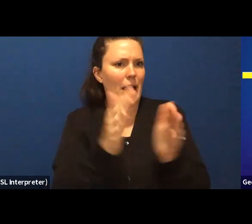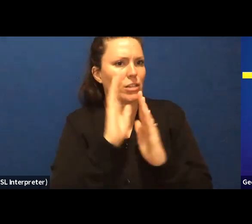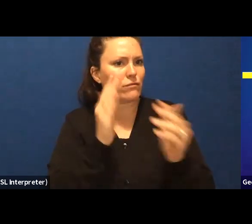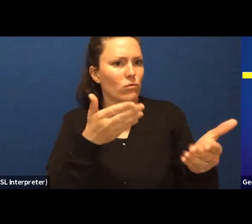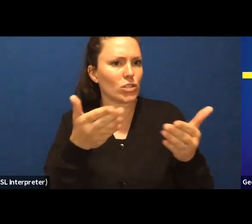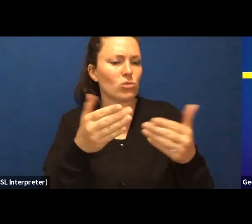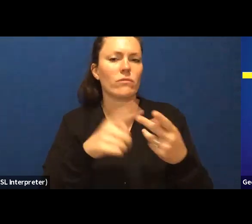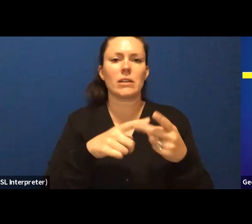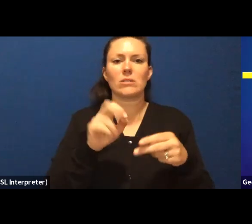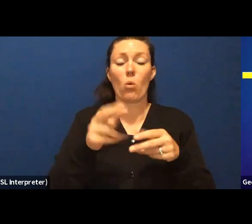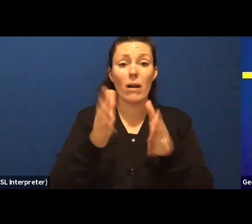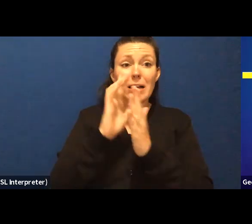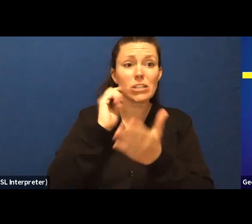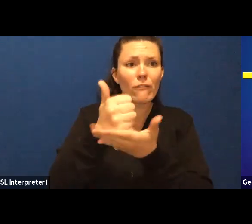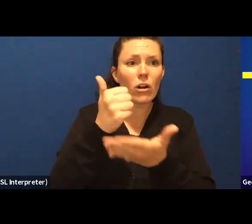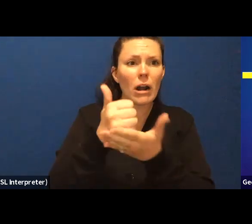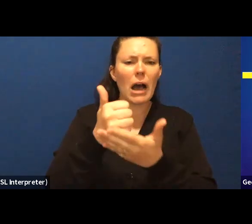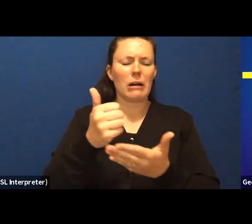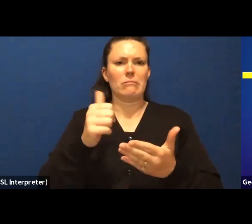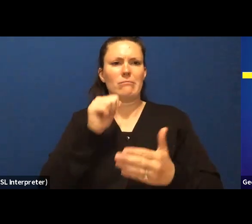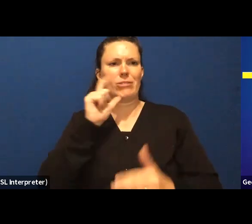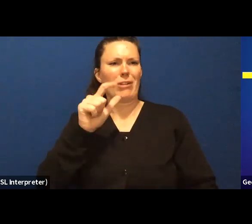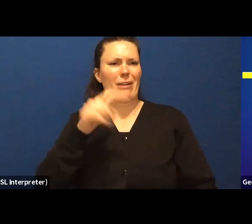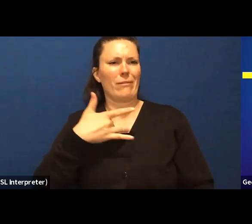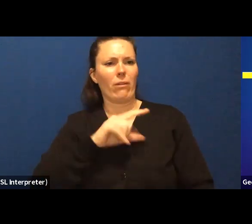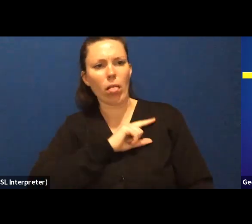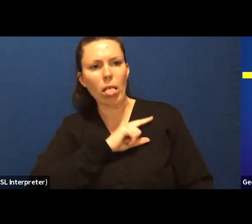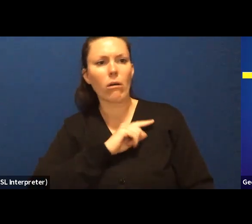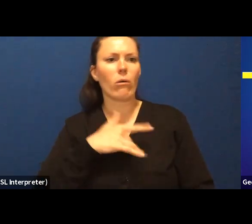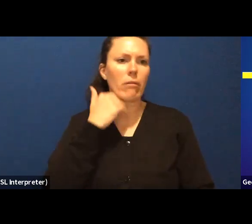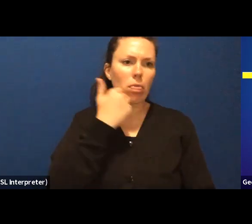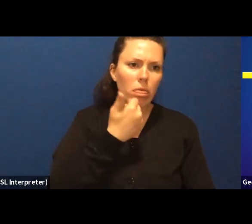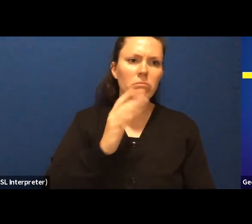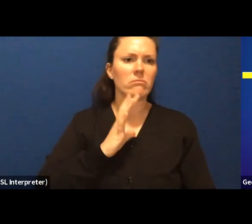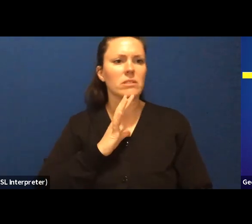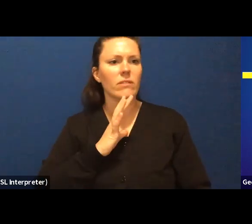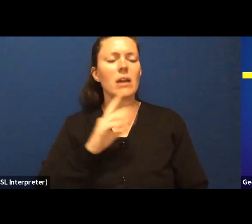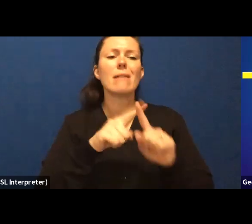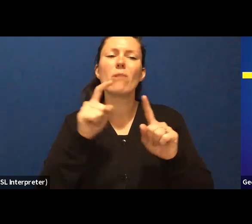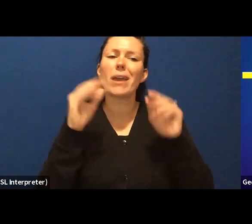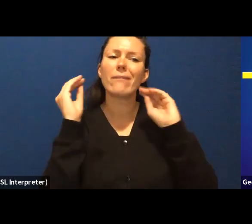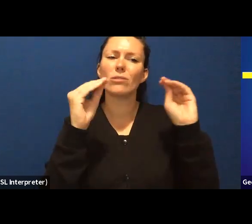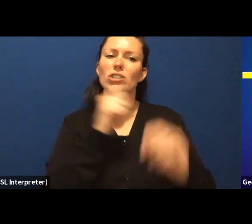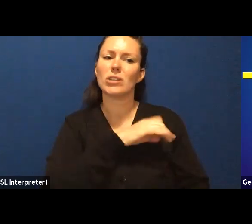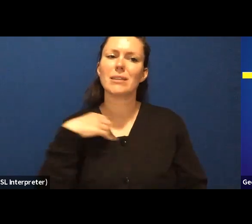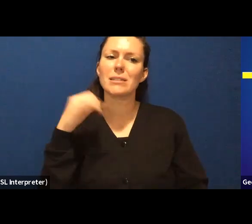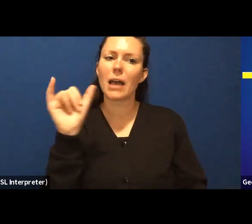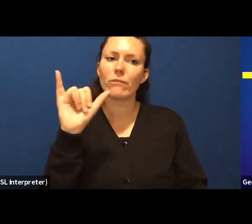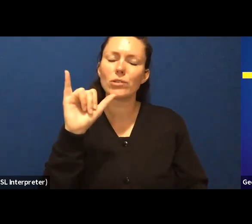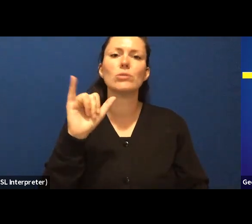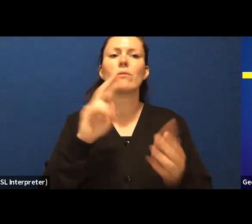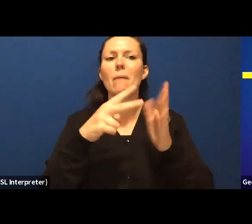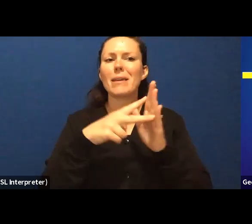for help. It's a lot of education that we do for them, but it's also a lot of education that we do with the staff, how to be more culturally